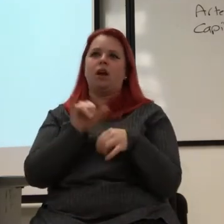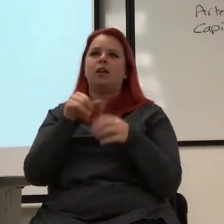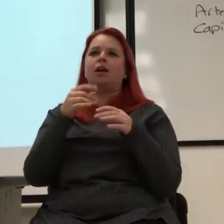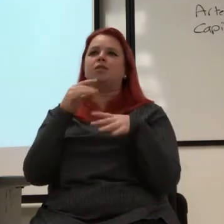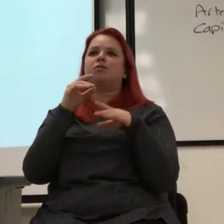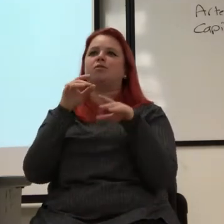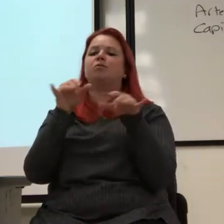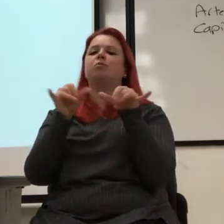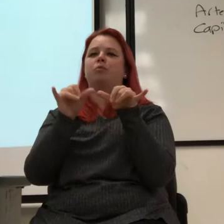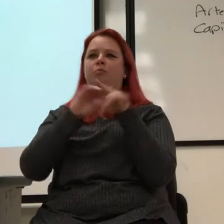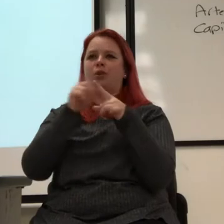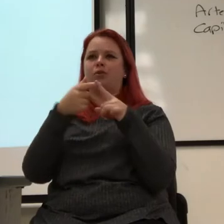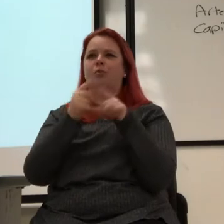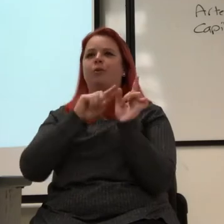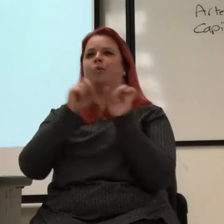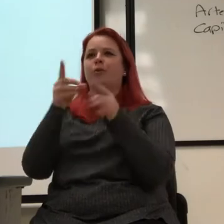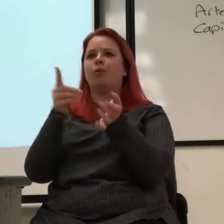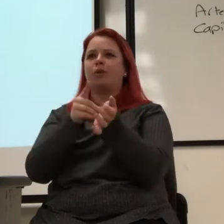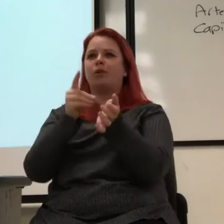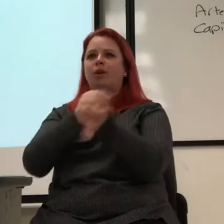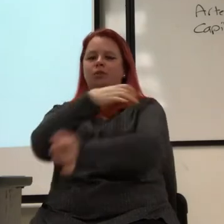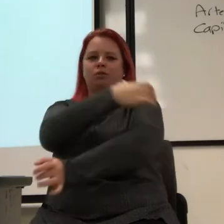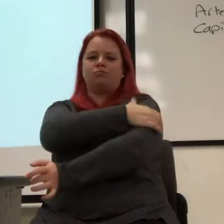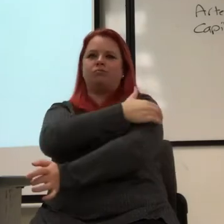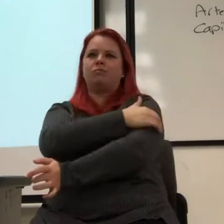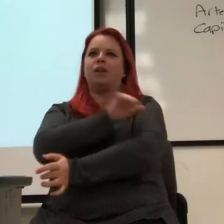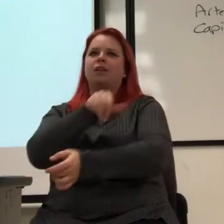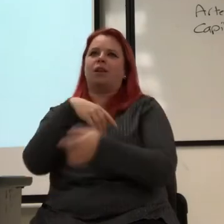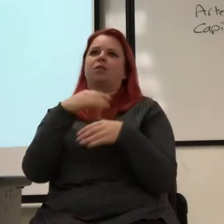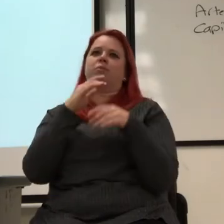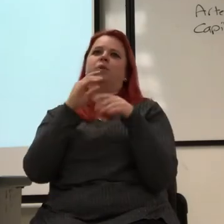when you go to the doctor. So again, the average